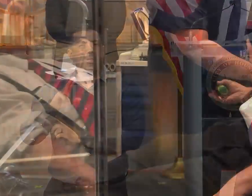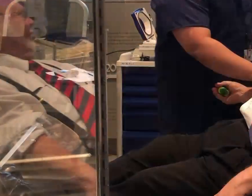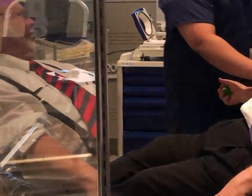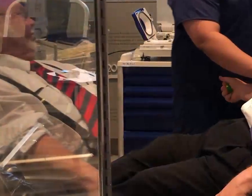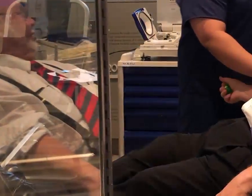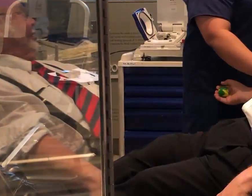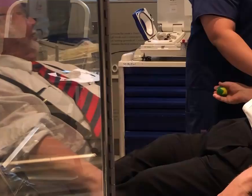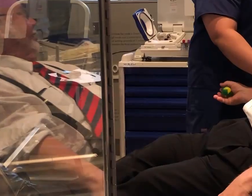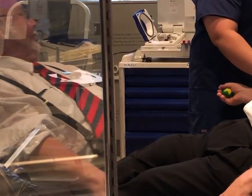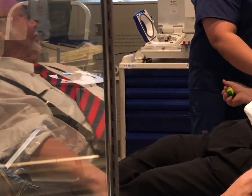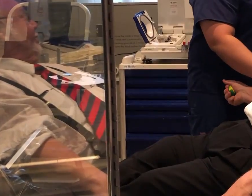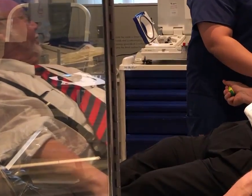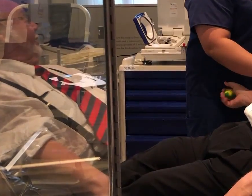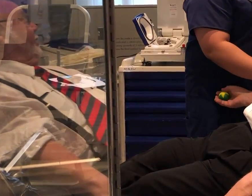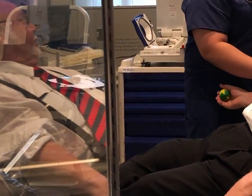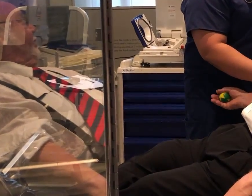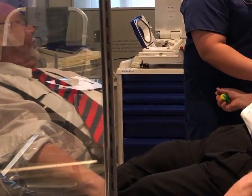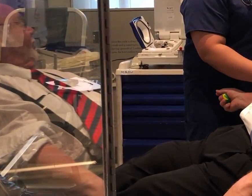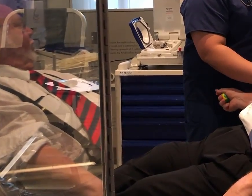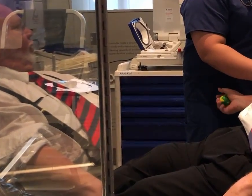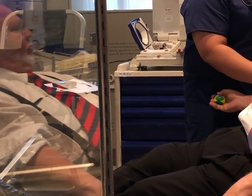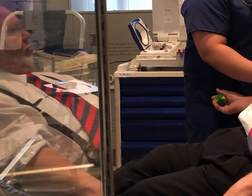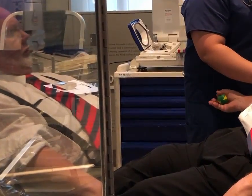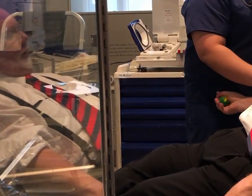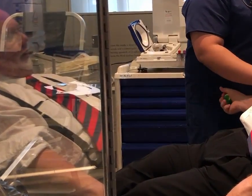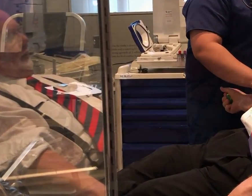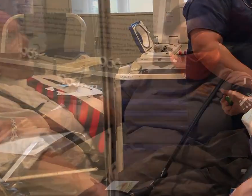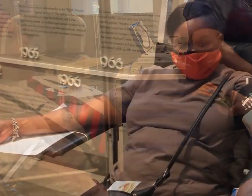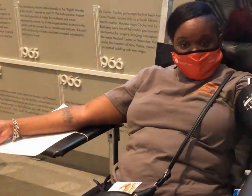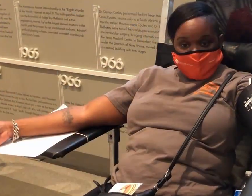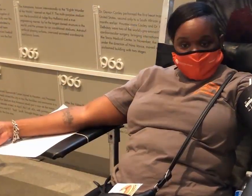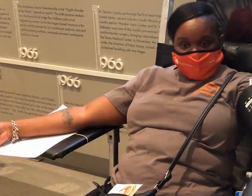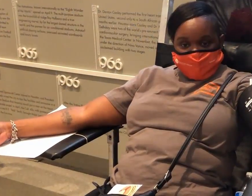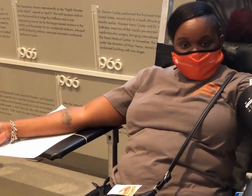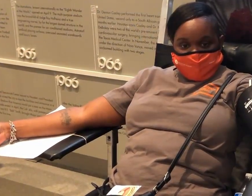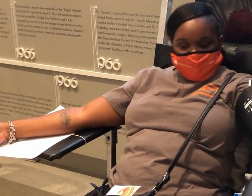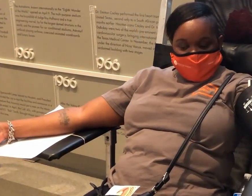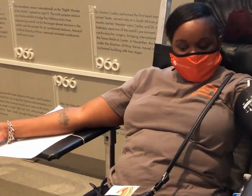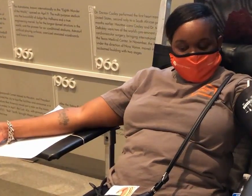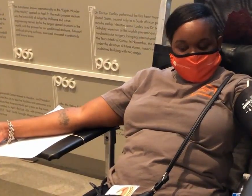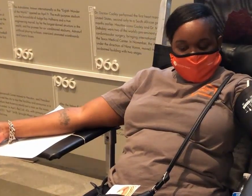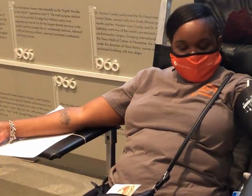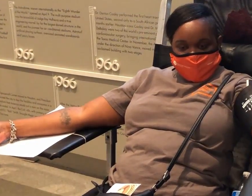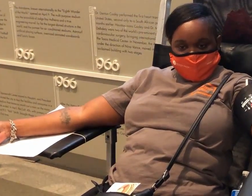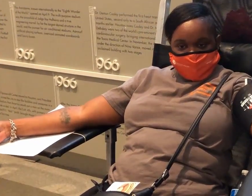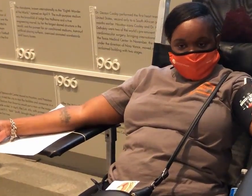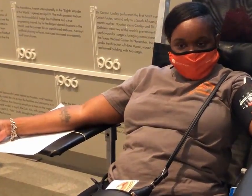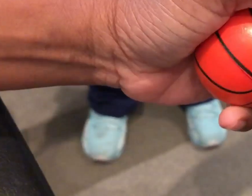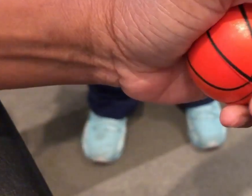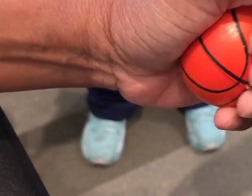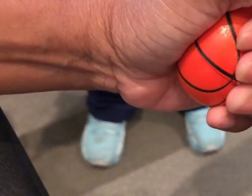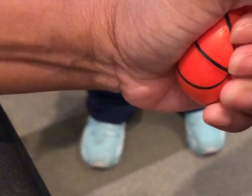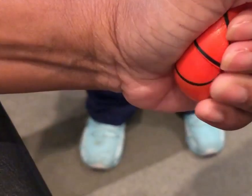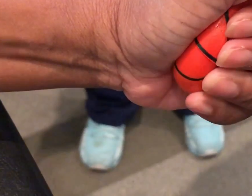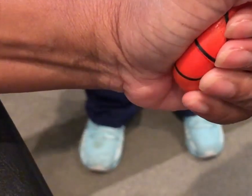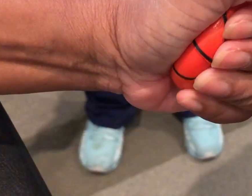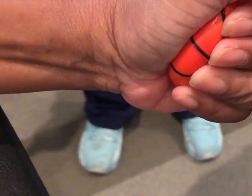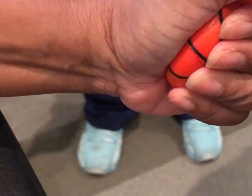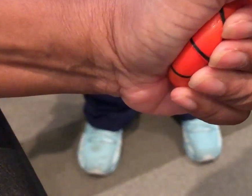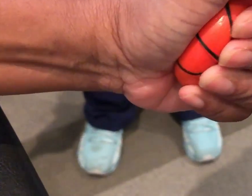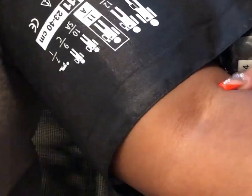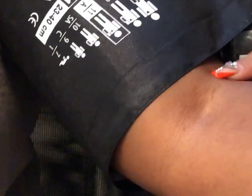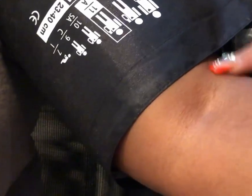providing blood right now as I speak. Doing so is essential to the availability of the blood supply, which